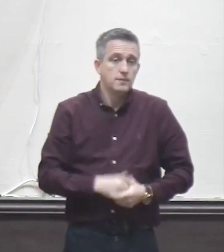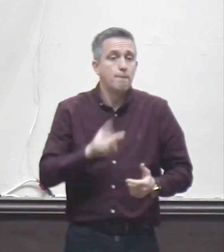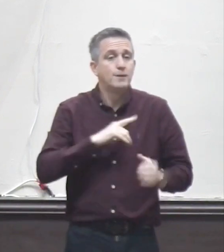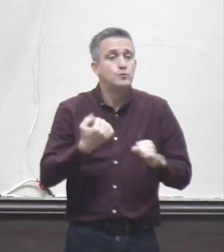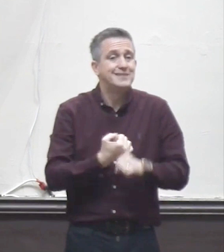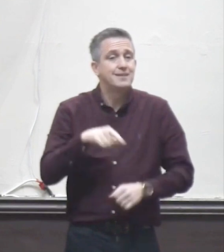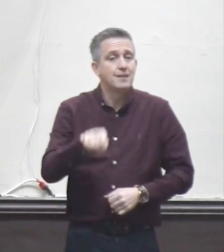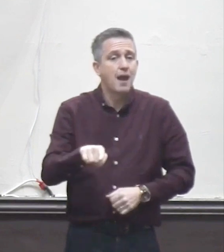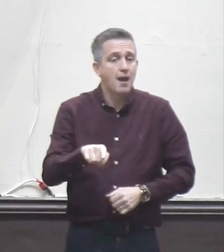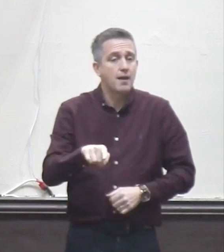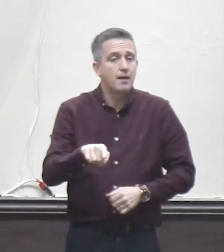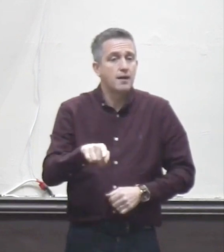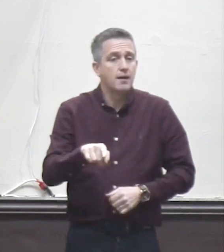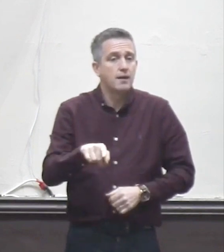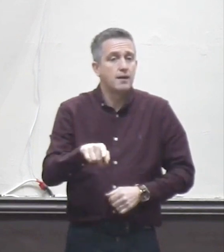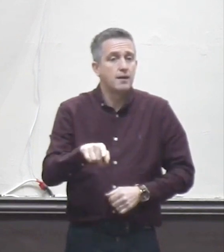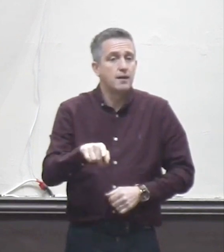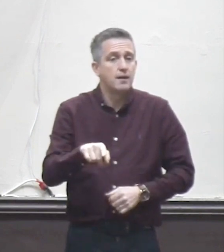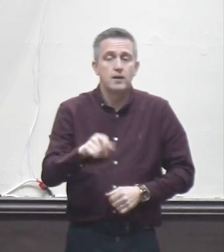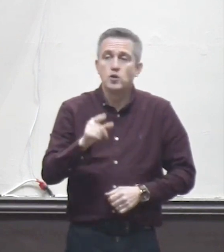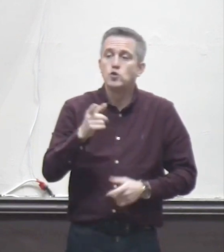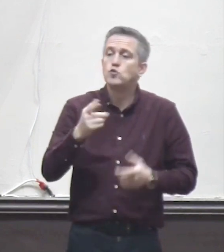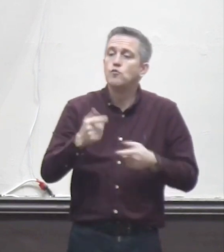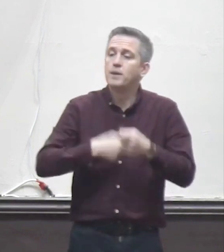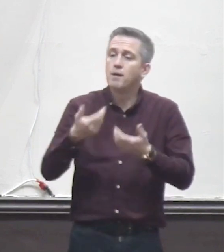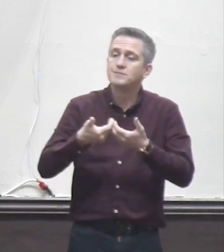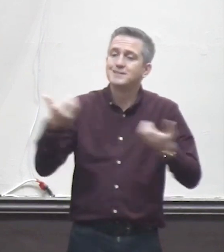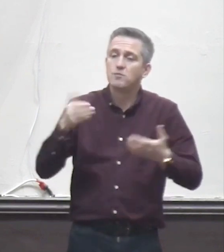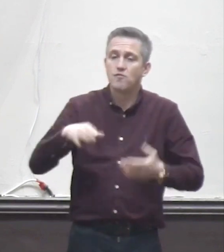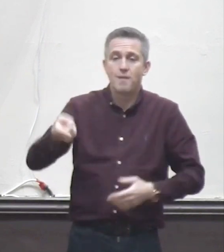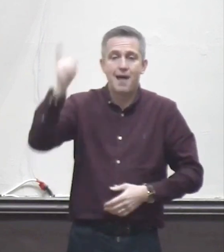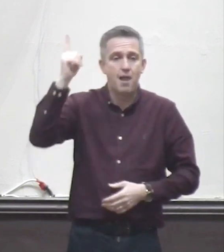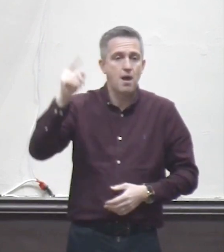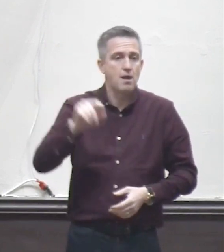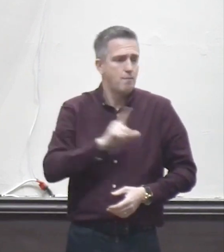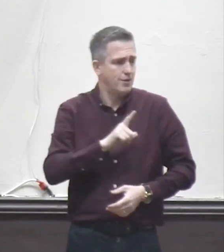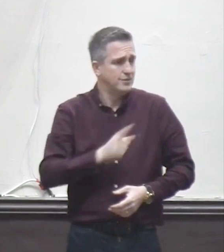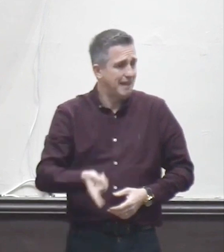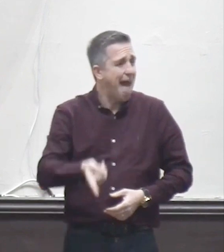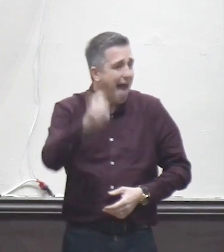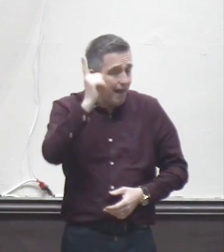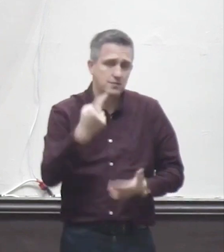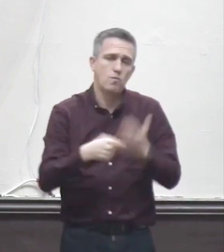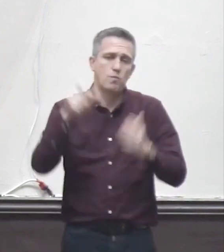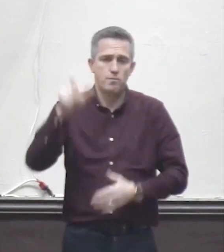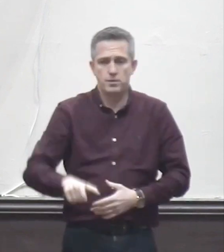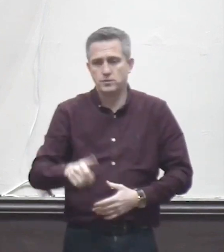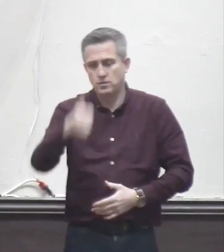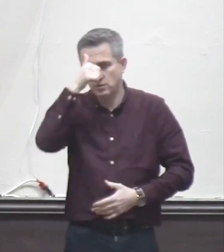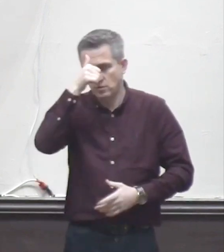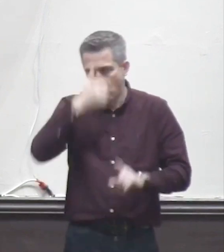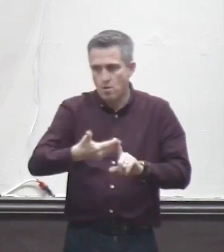that, what you've done is you've taken away from Allah his absolute knowledge of the ghaib and shahada, of the unseen and the